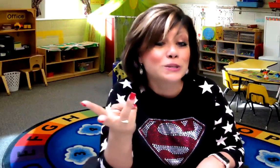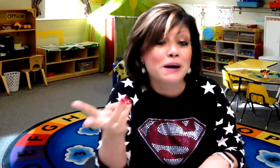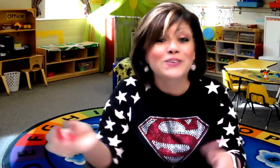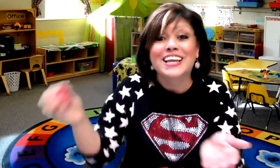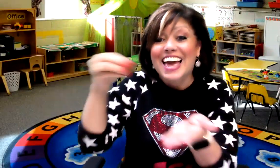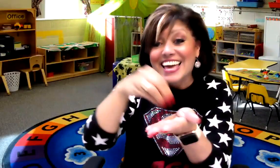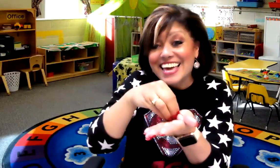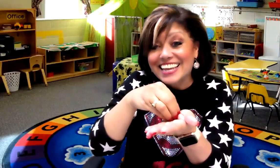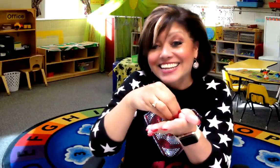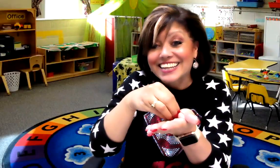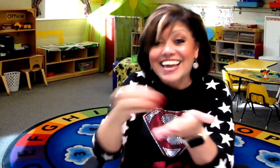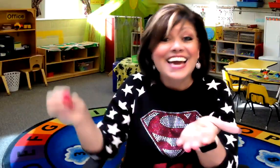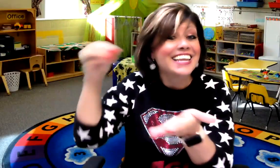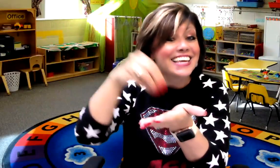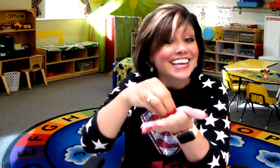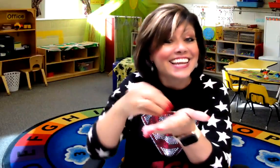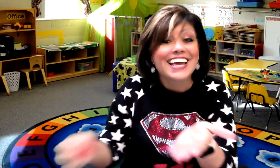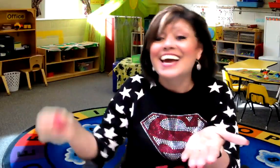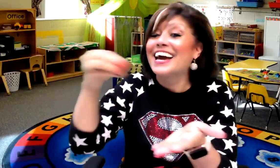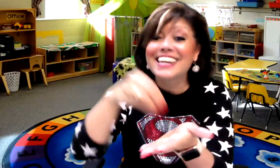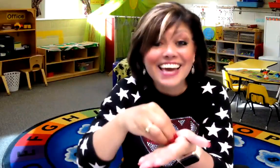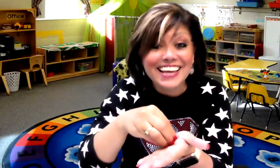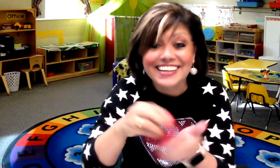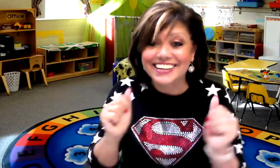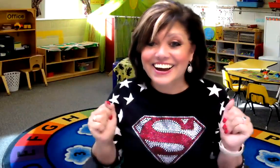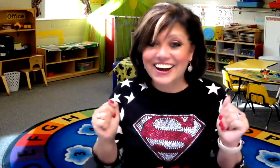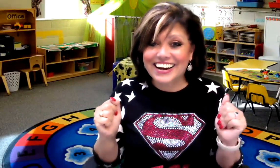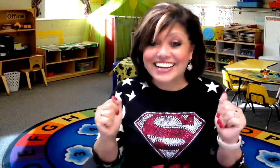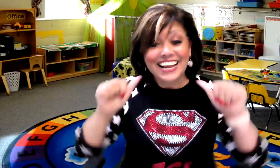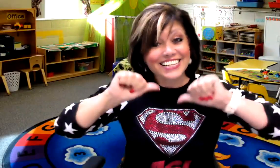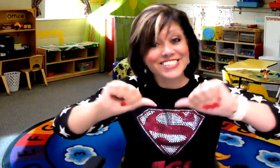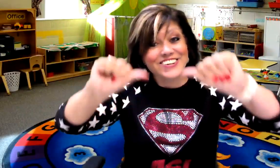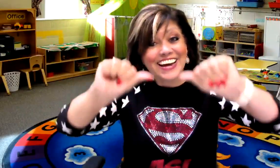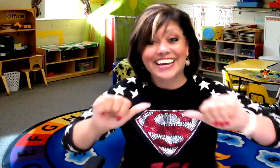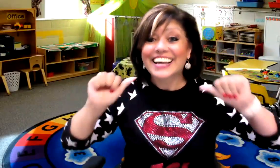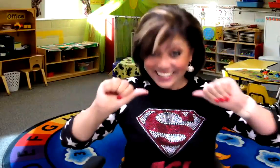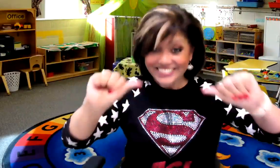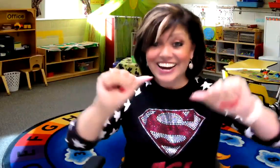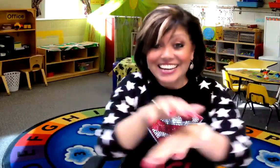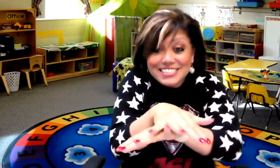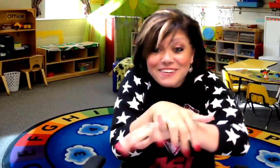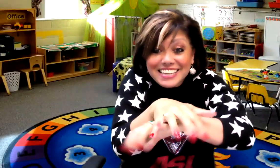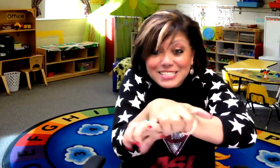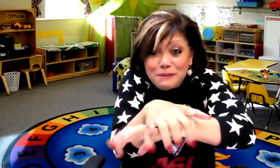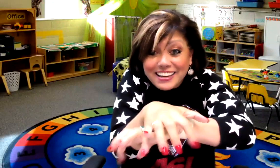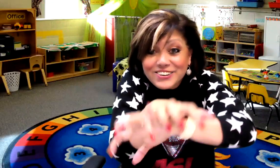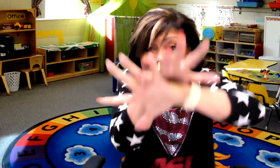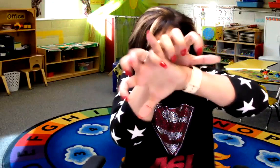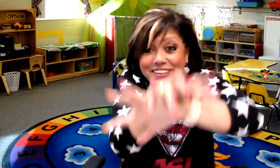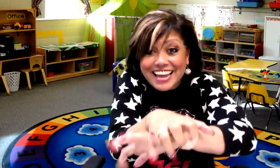spout again and again and again. All right, let's try it. Try it. Let's make that spider go up and